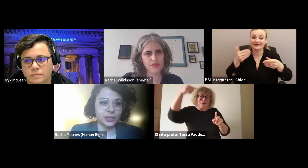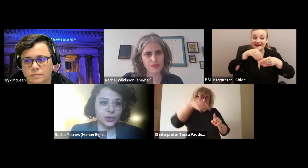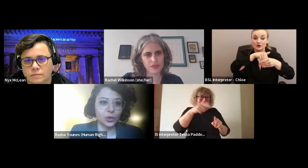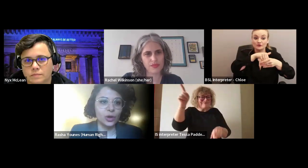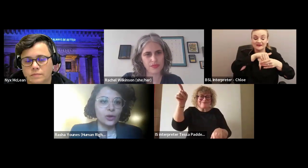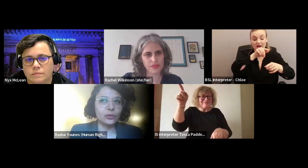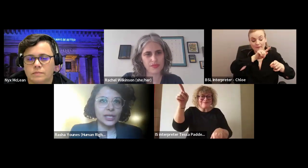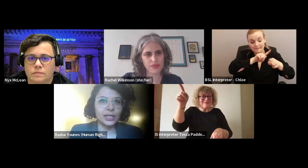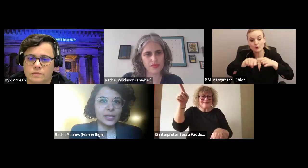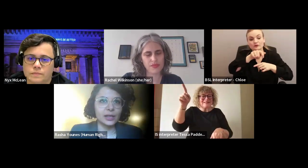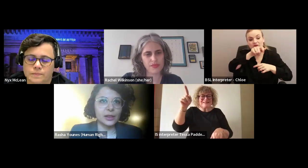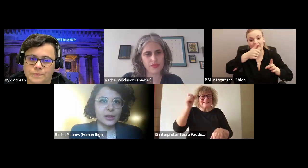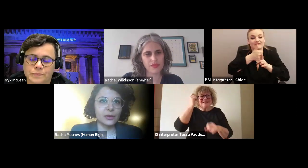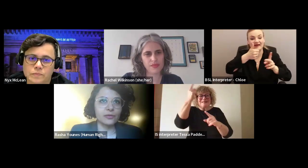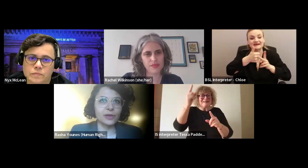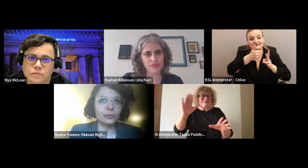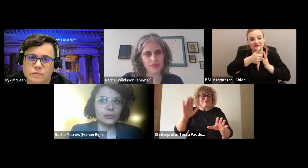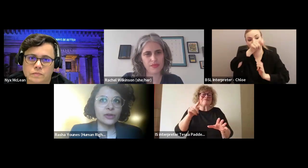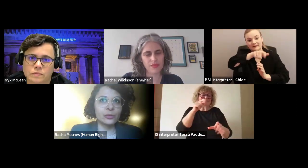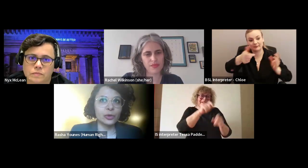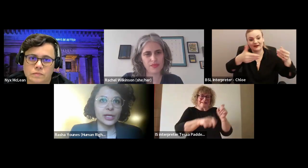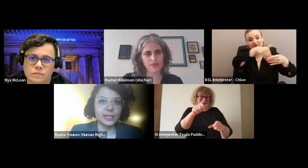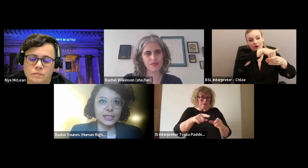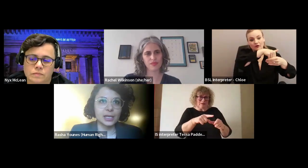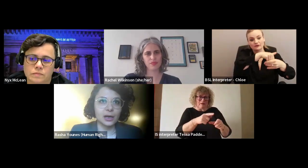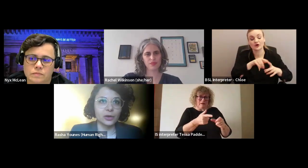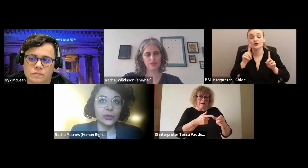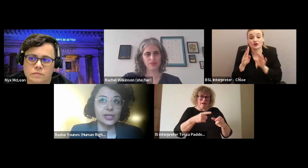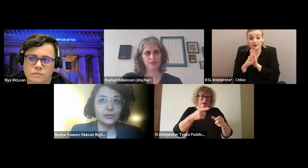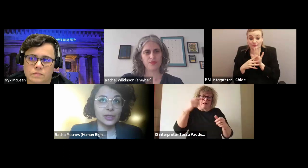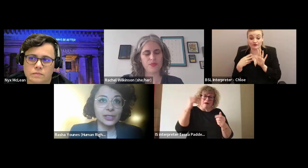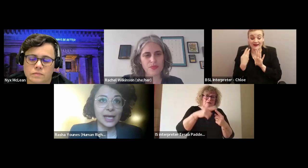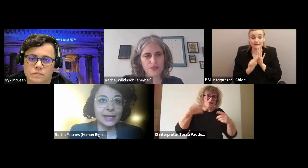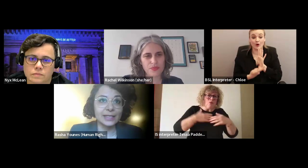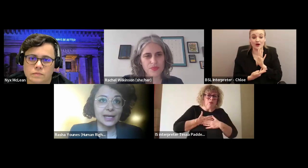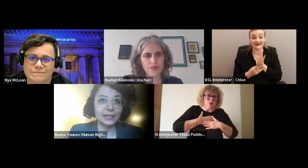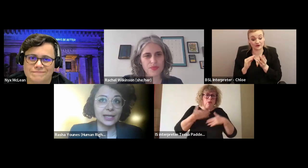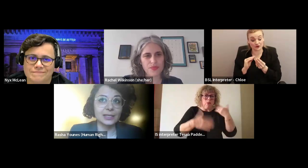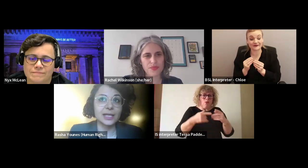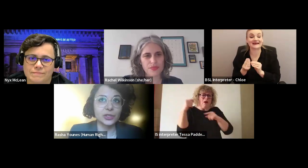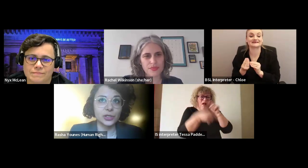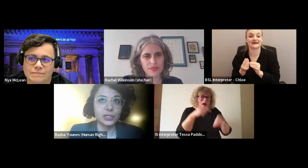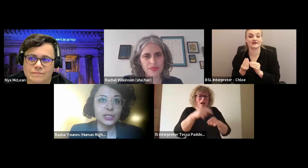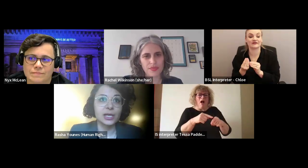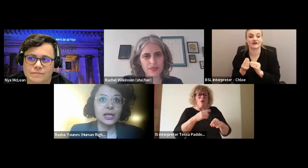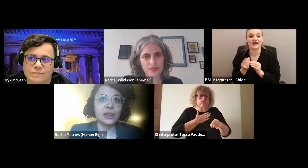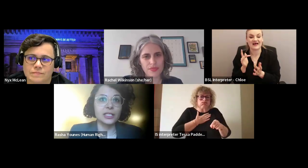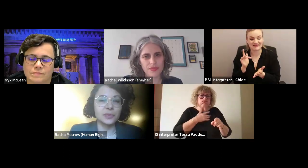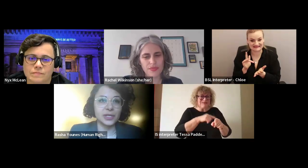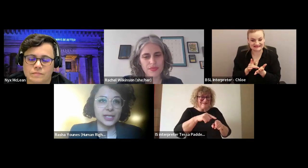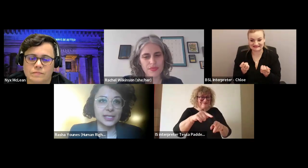most affected. So really the framework is a creative one, and is that